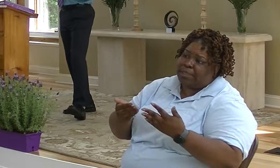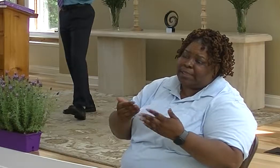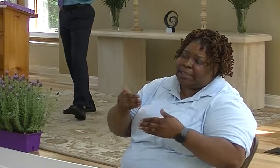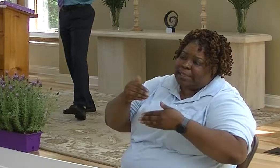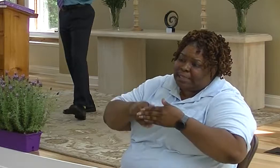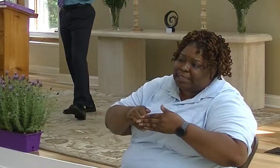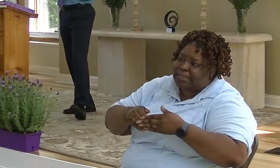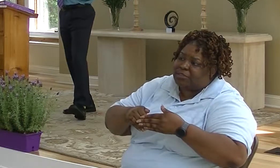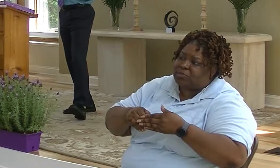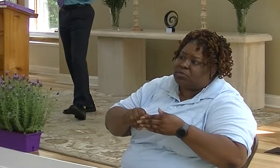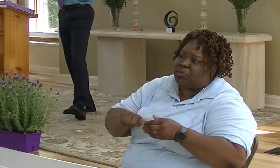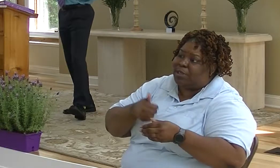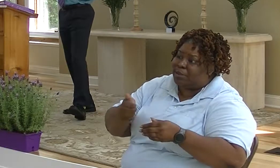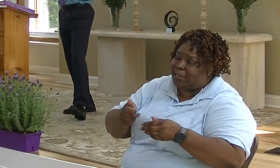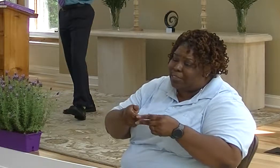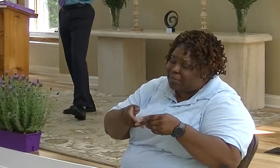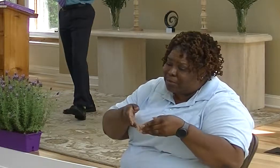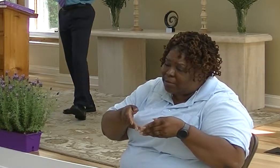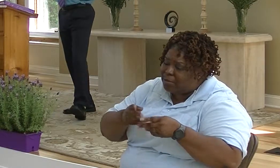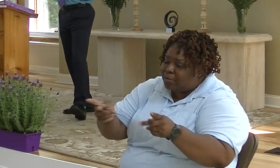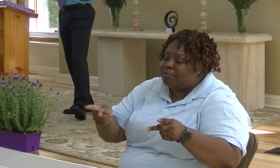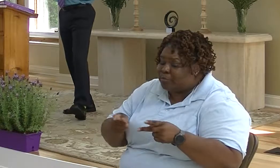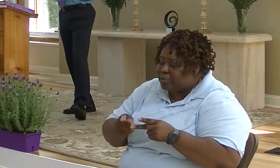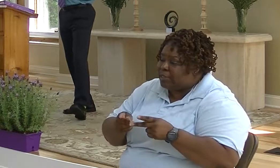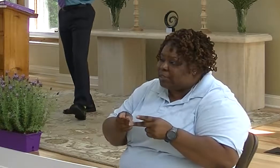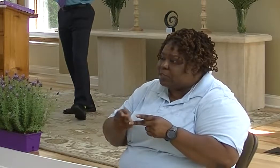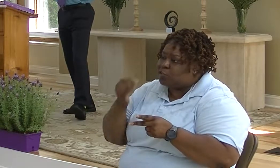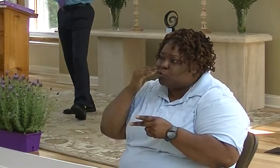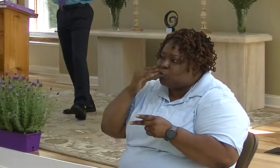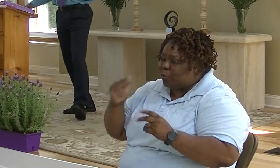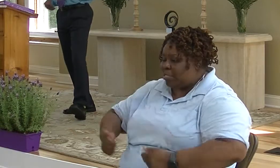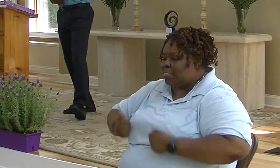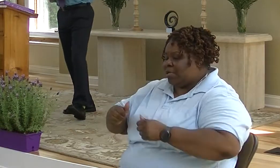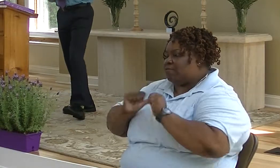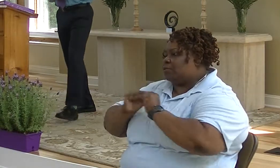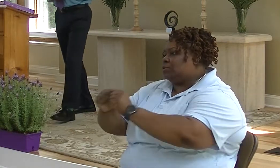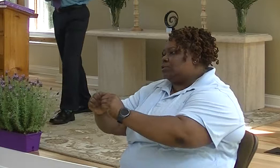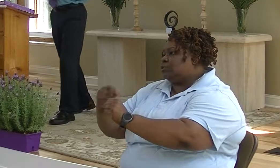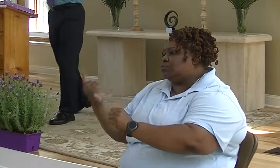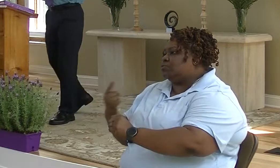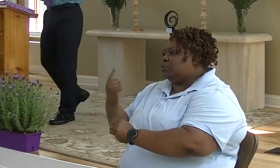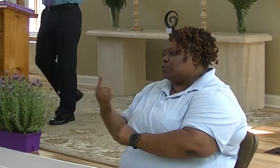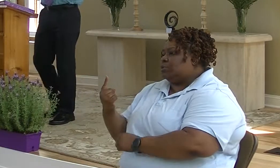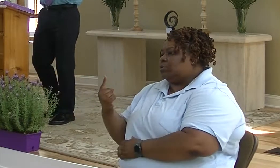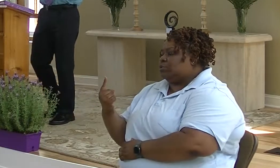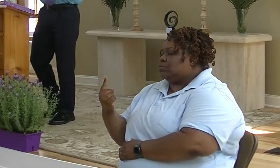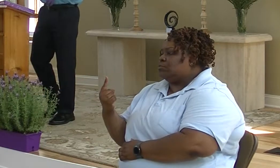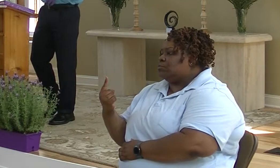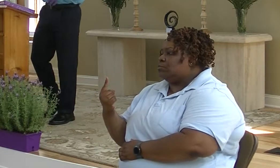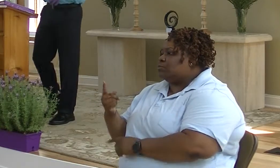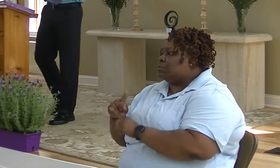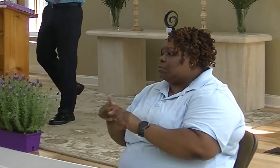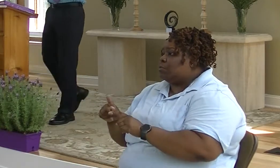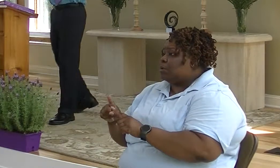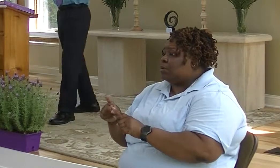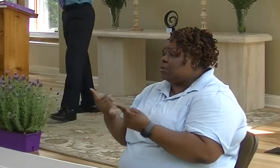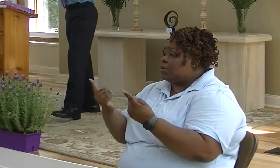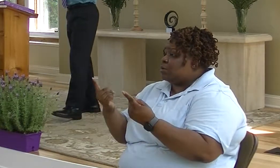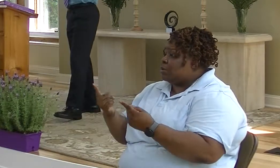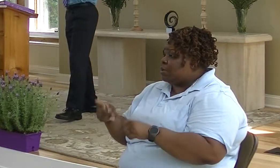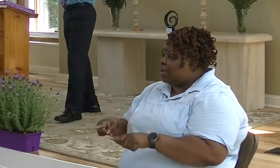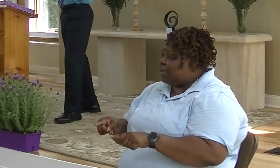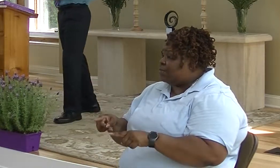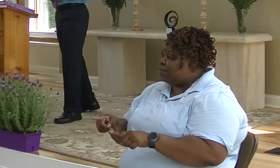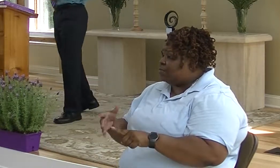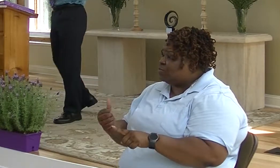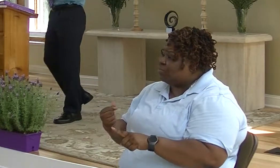ever expanding life after life form of existence. But when you get hit with,